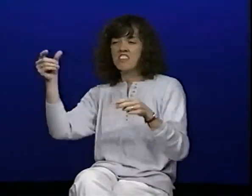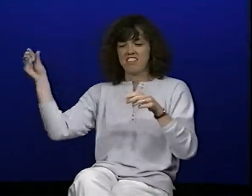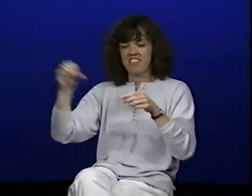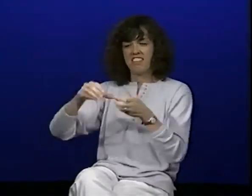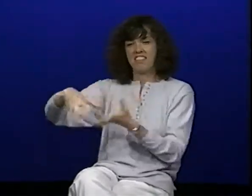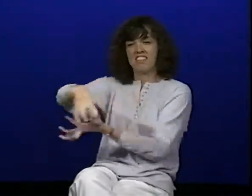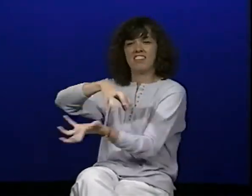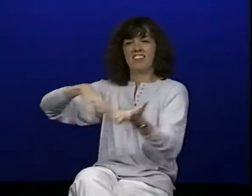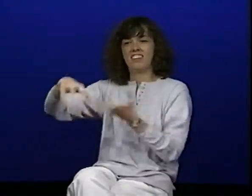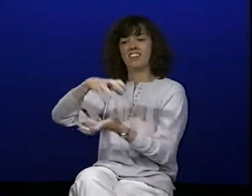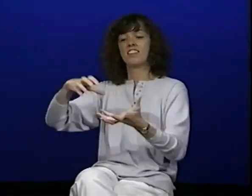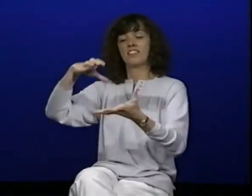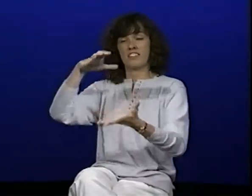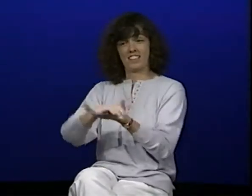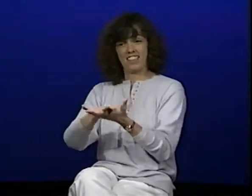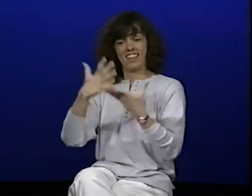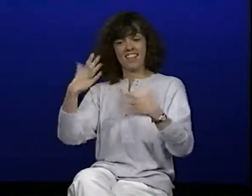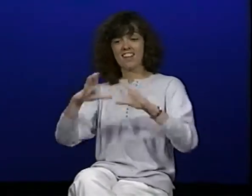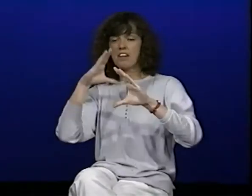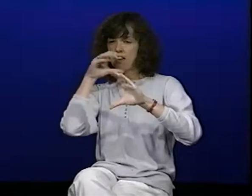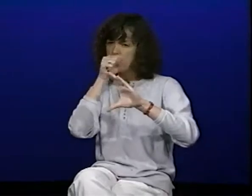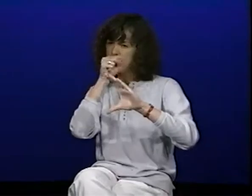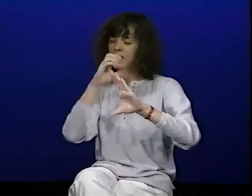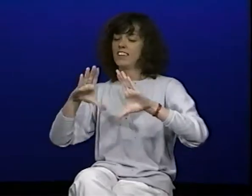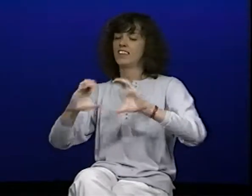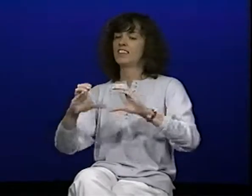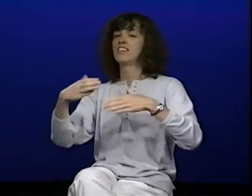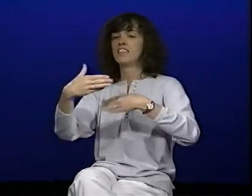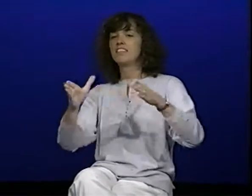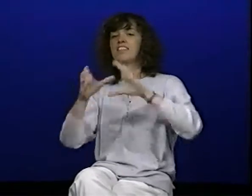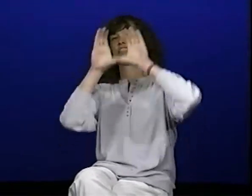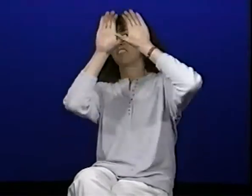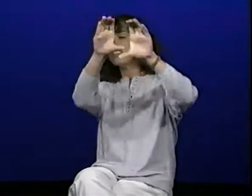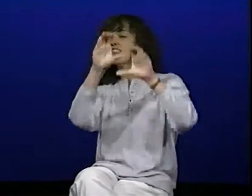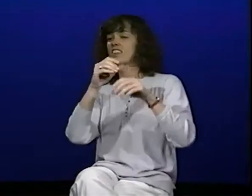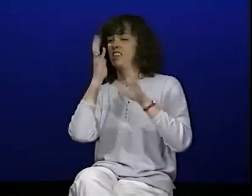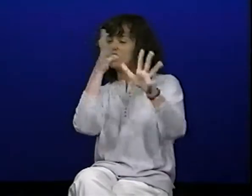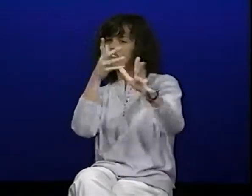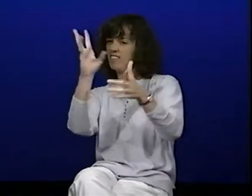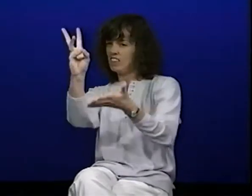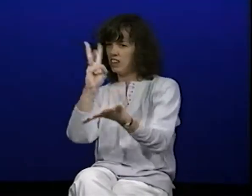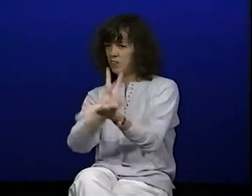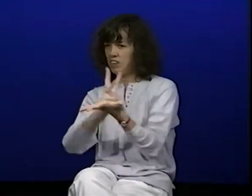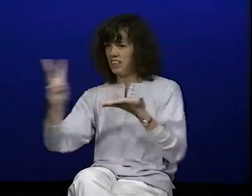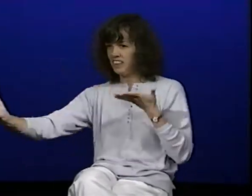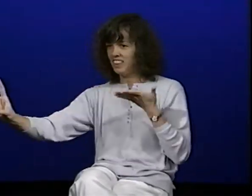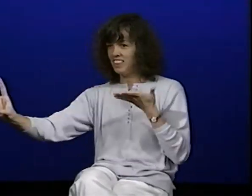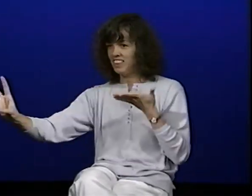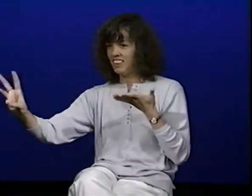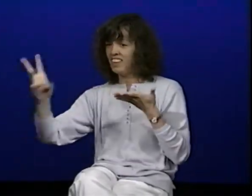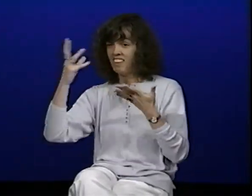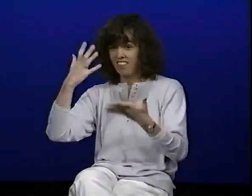find these in ready-to-purchase small bottles. Then you put the mixture in an airtight container and leave it for